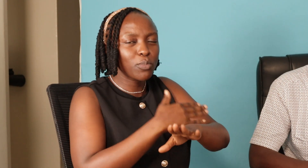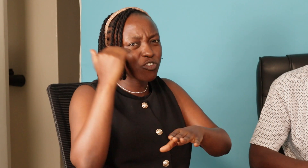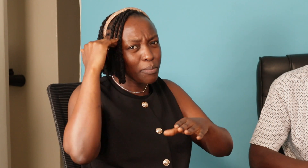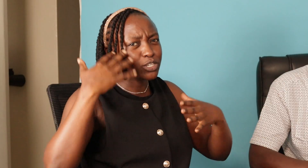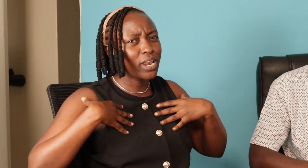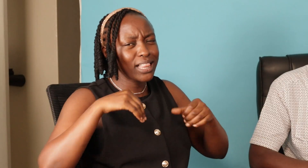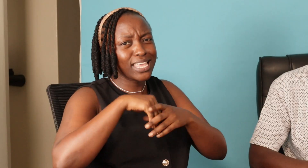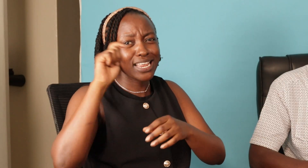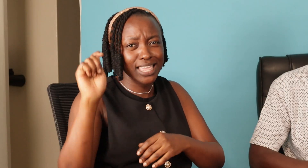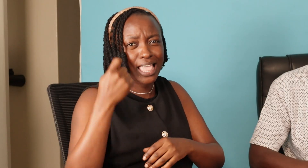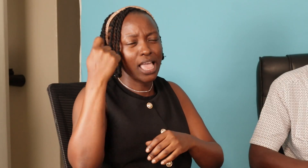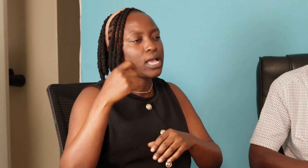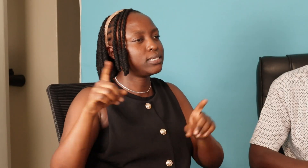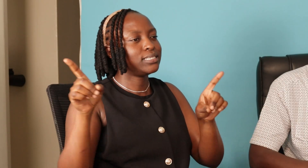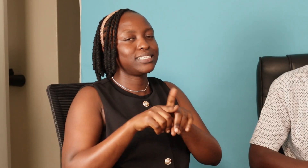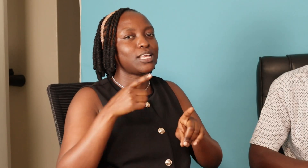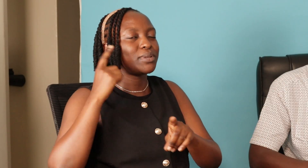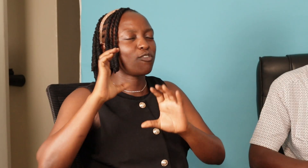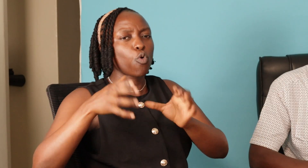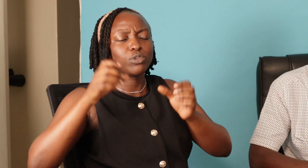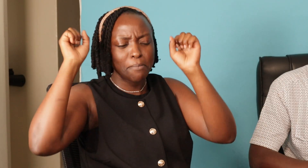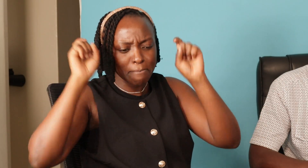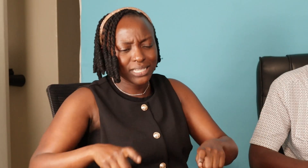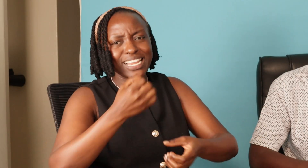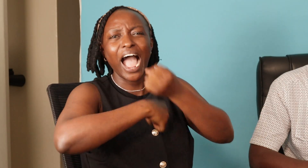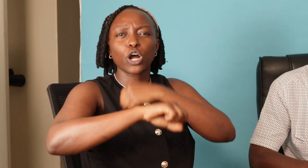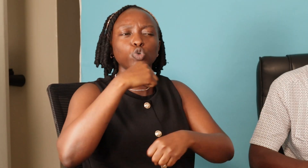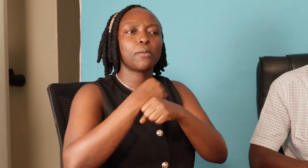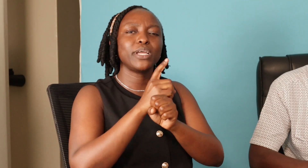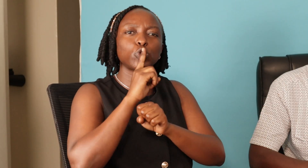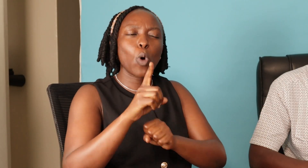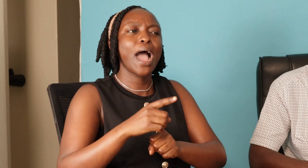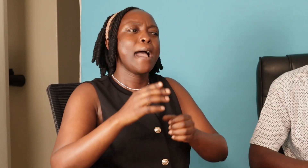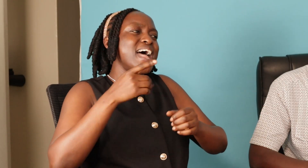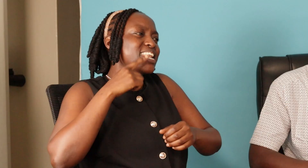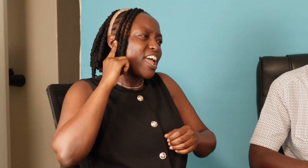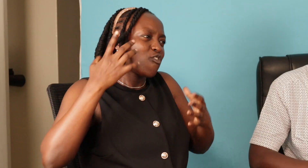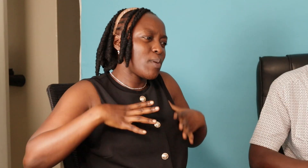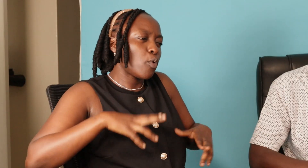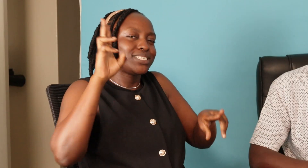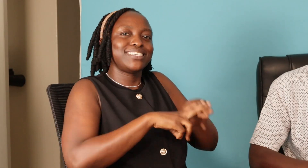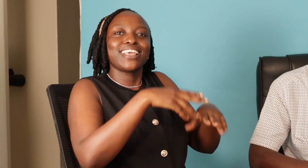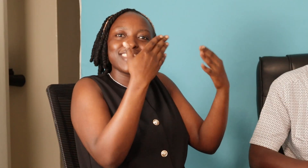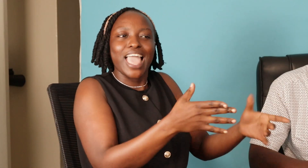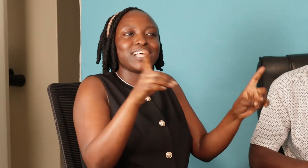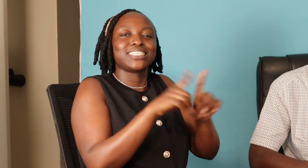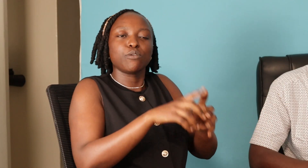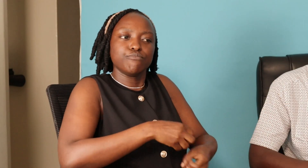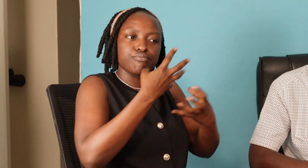are coming together, maybe at the conferences or whatever, to discuss these mental health issues, we must act and make sure that deaf people are